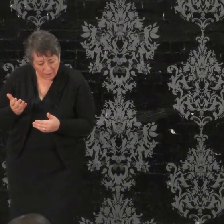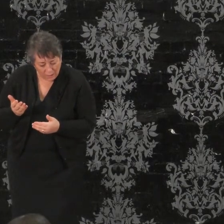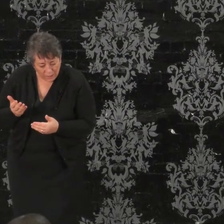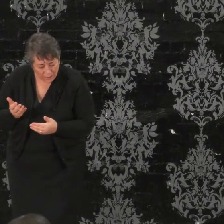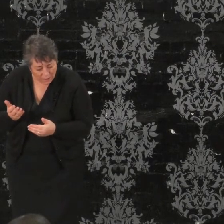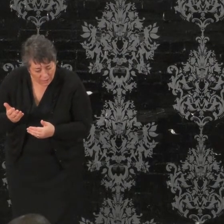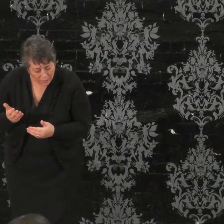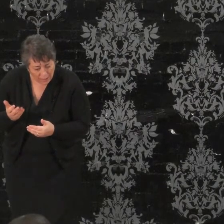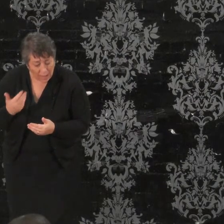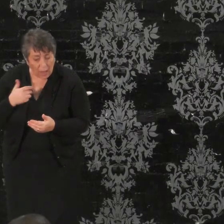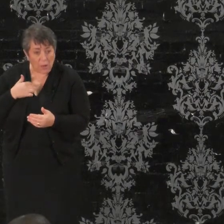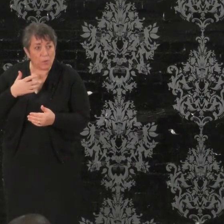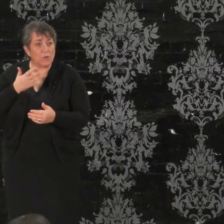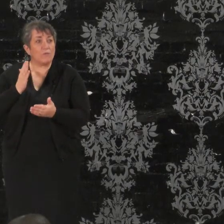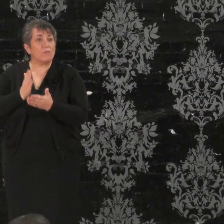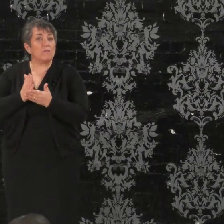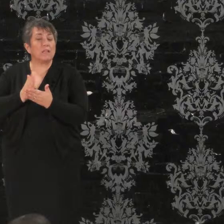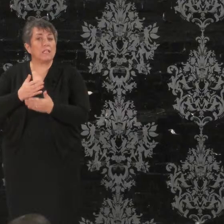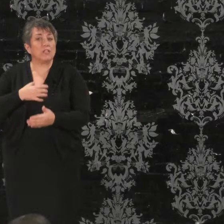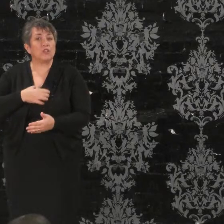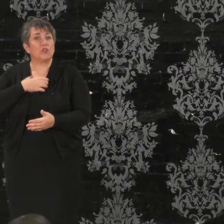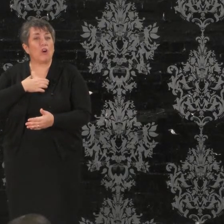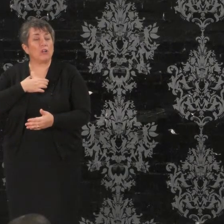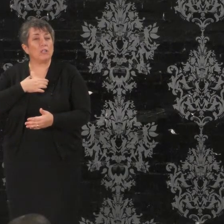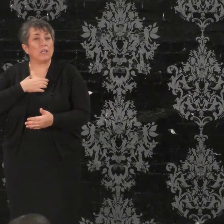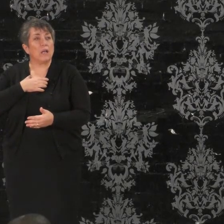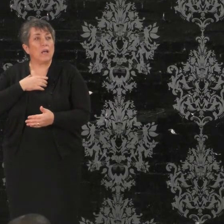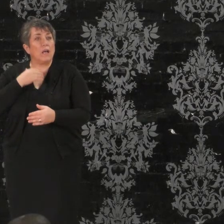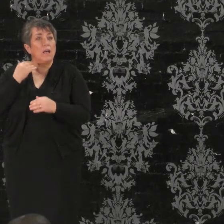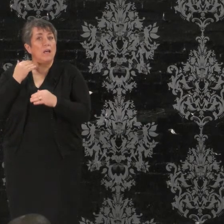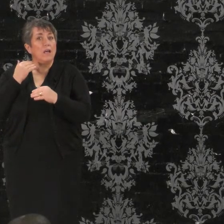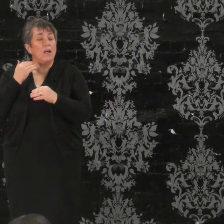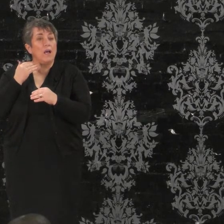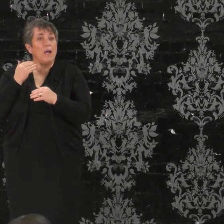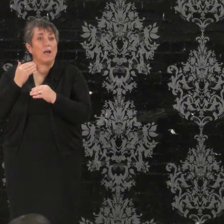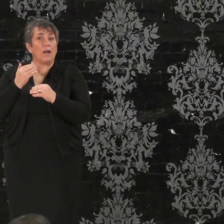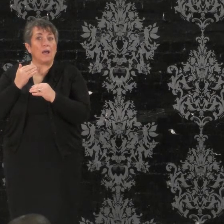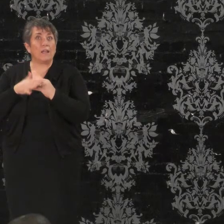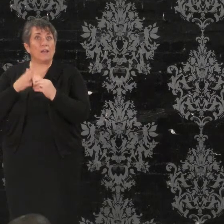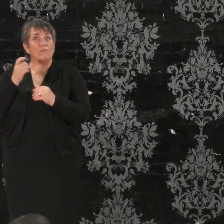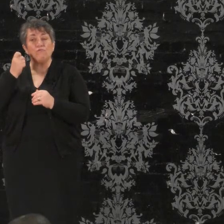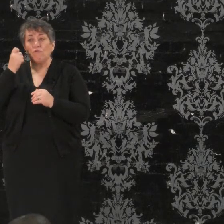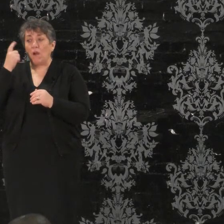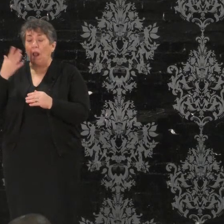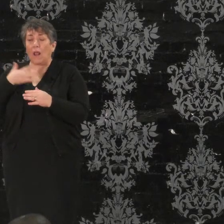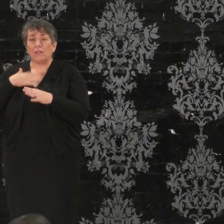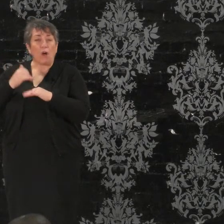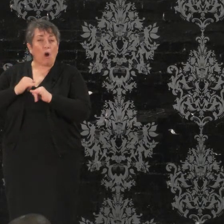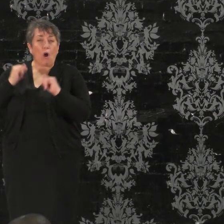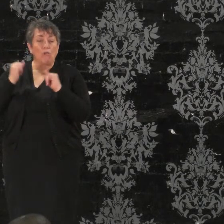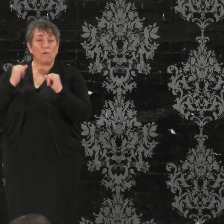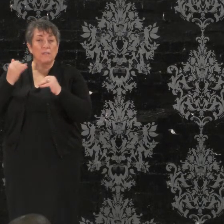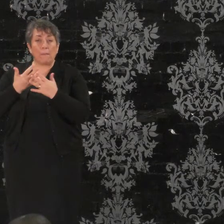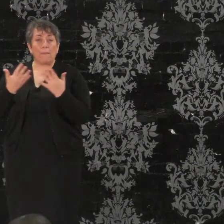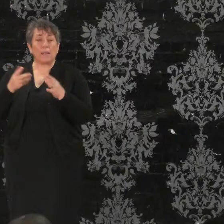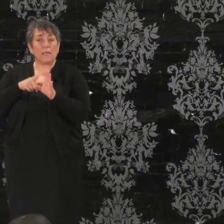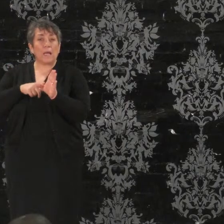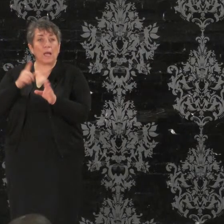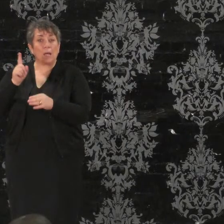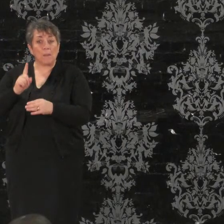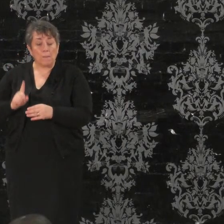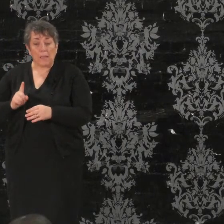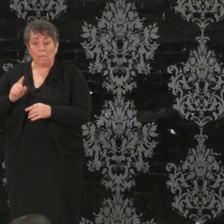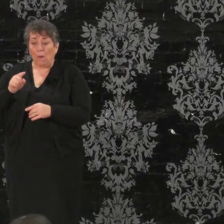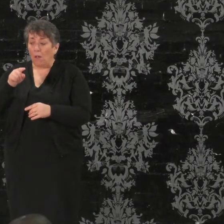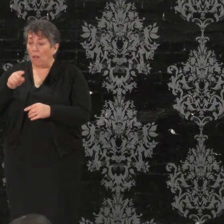was truly in shock, that I truly digested the horrors that many young people live through every day. That's why I joined the Young People's